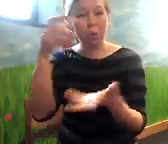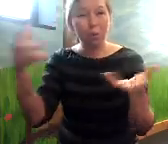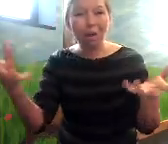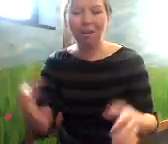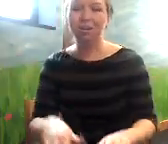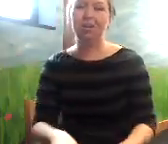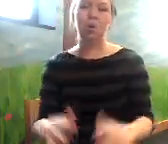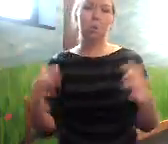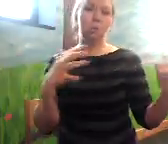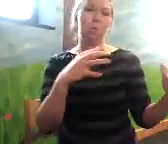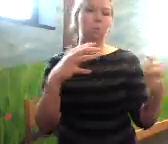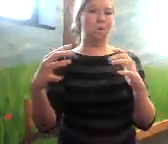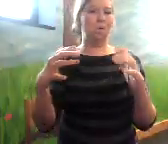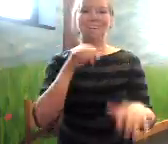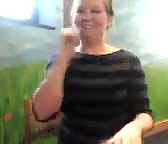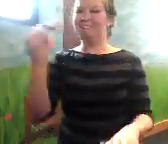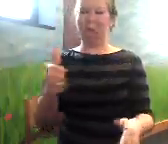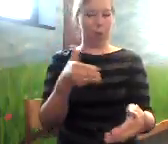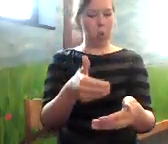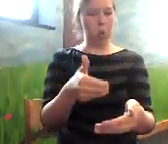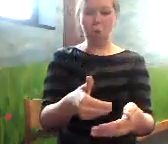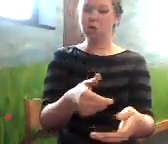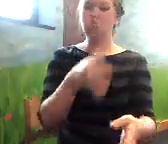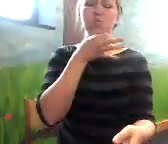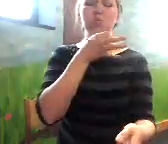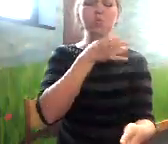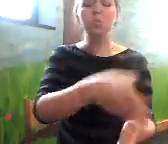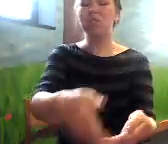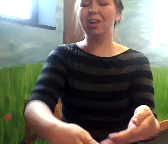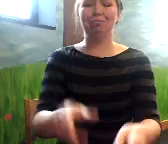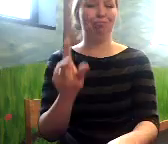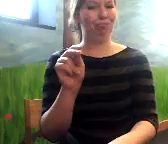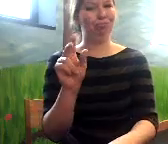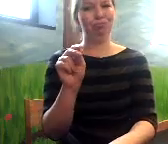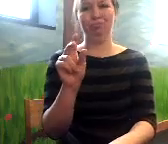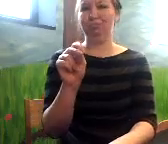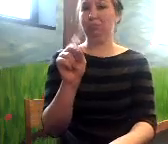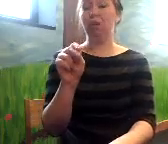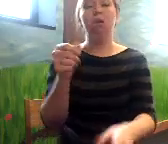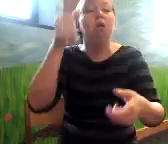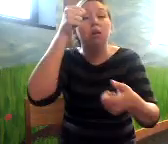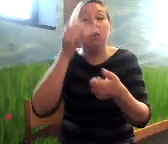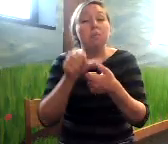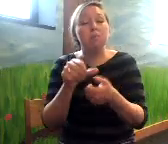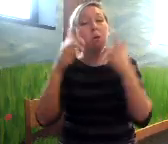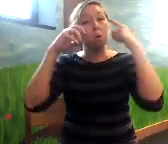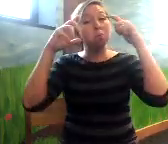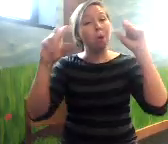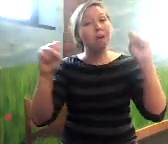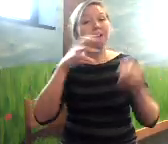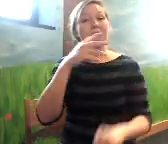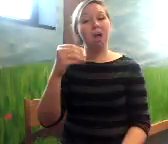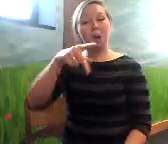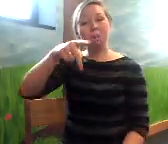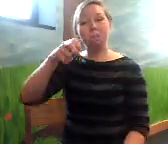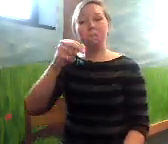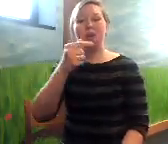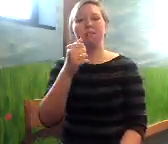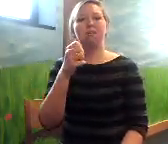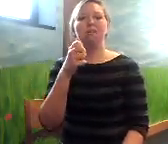class, that the famous metaphor was, there is light at the end of the tunnel. Any day now, this war is